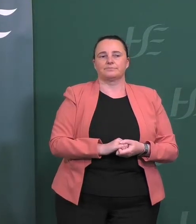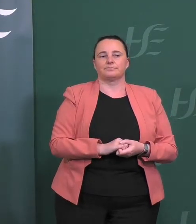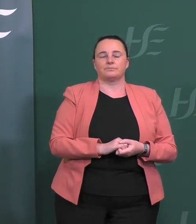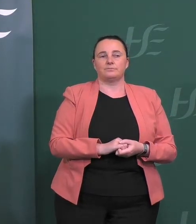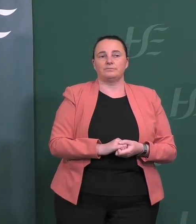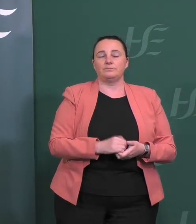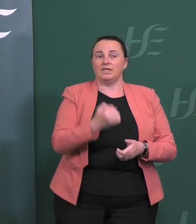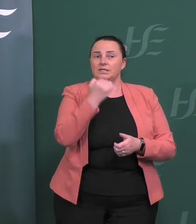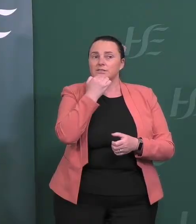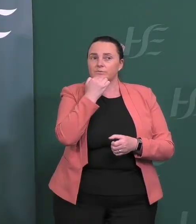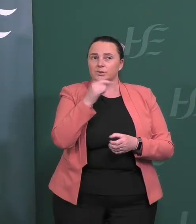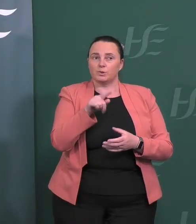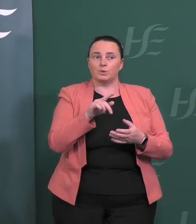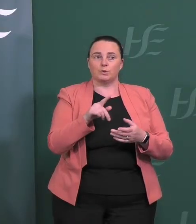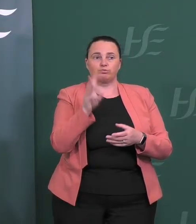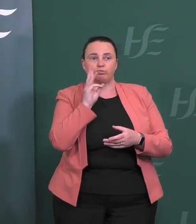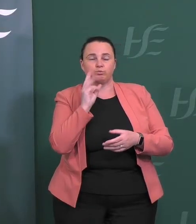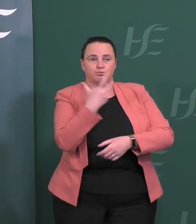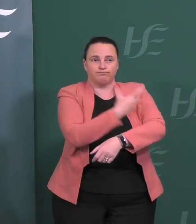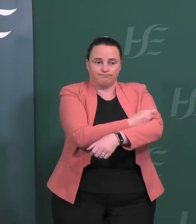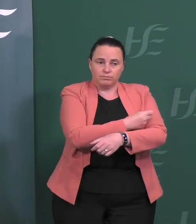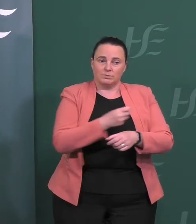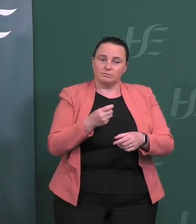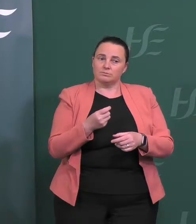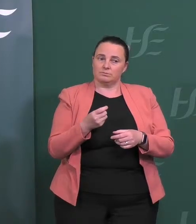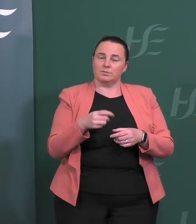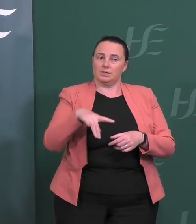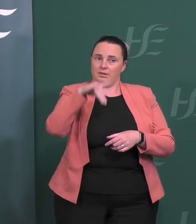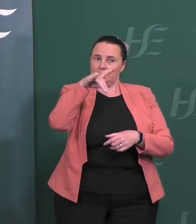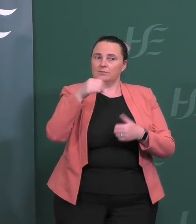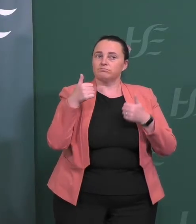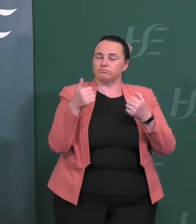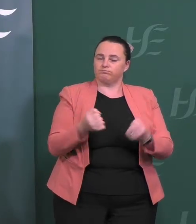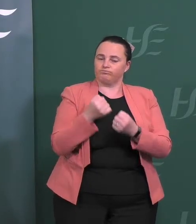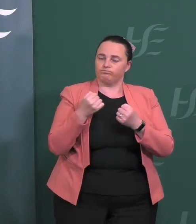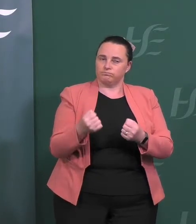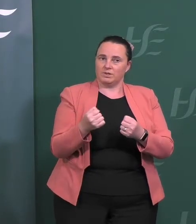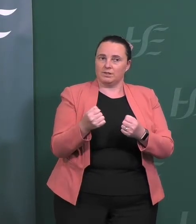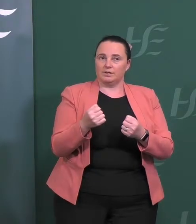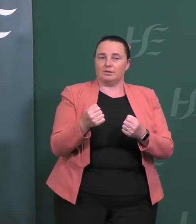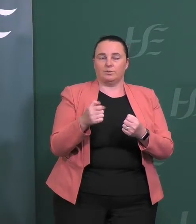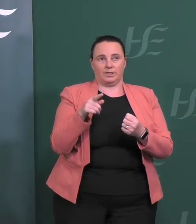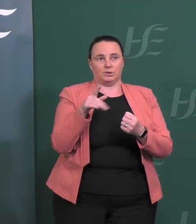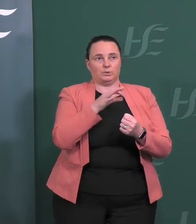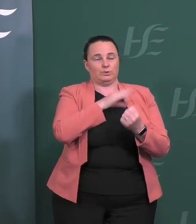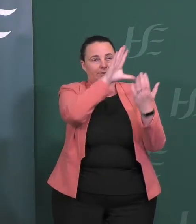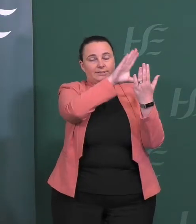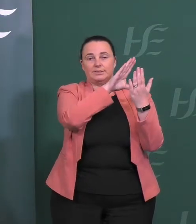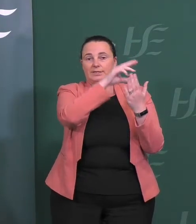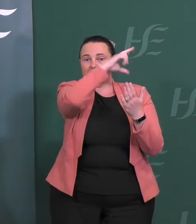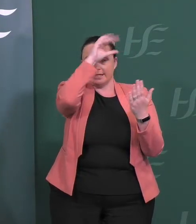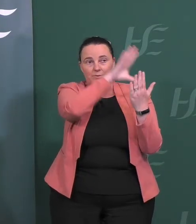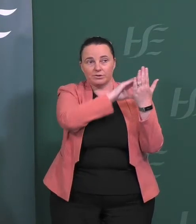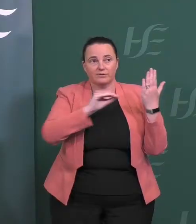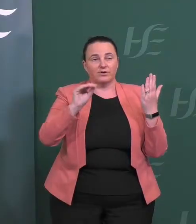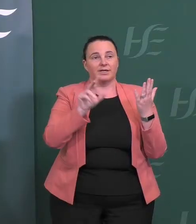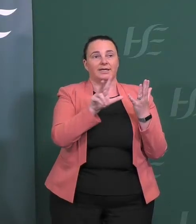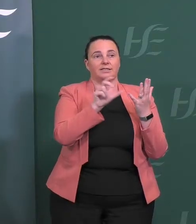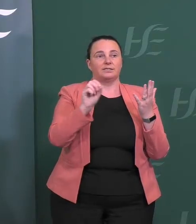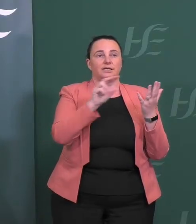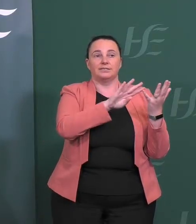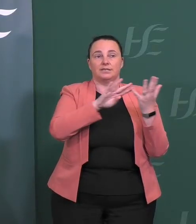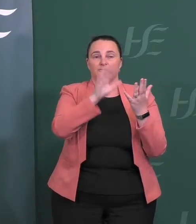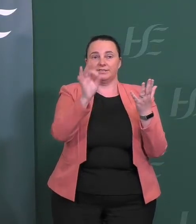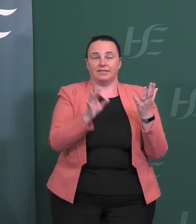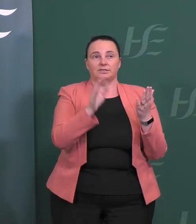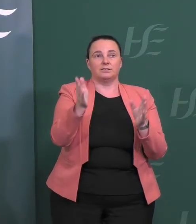The uptake will remain strong, which I normally fill you on each week. The uptake, again, just coming back to how we are an exemplar. For those 80 years plus,